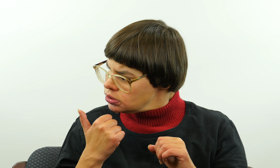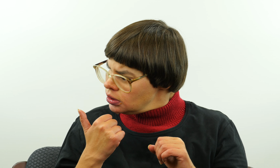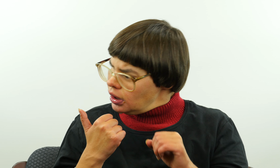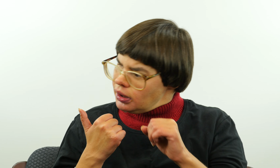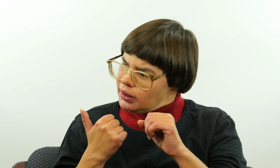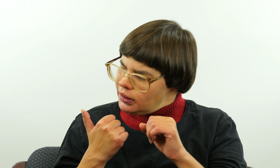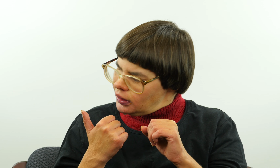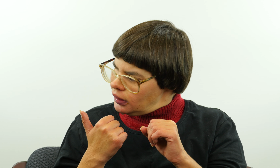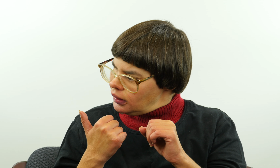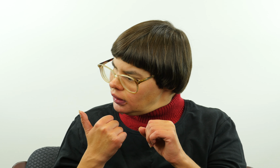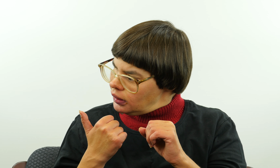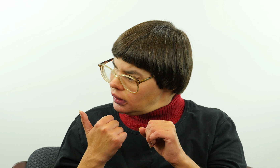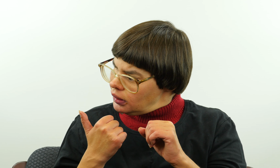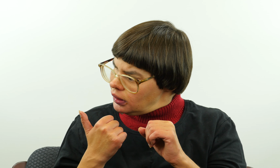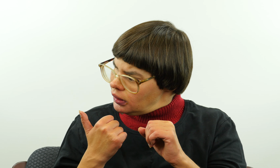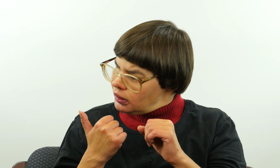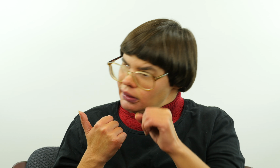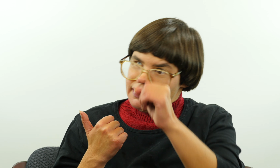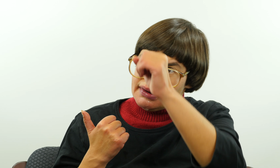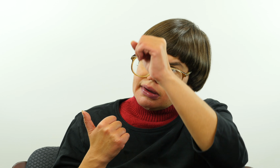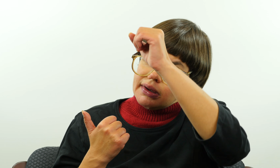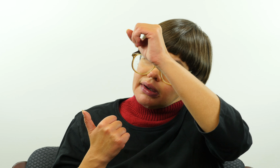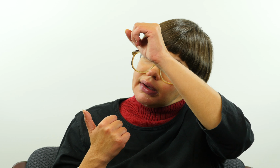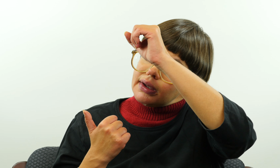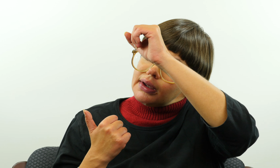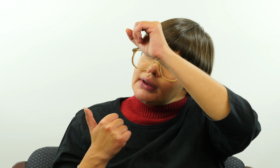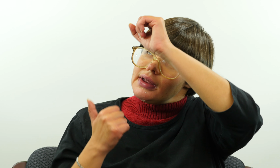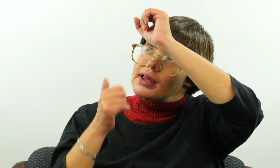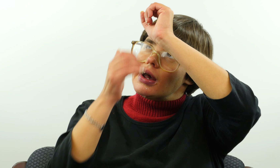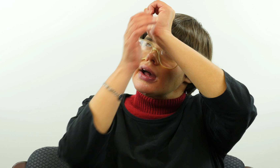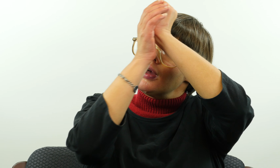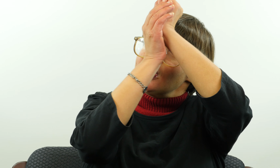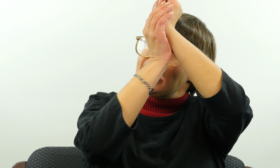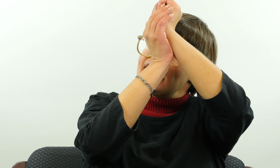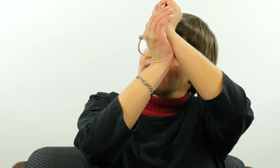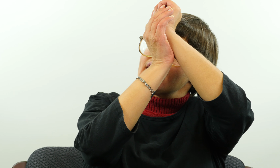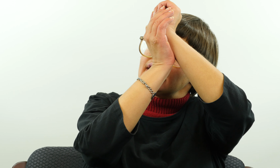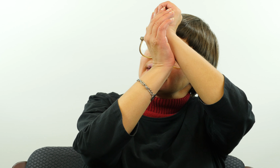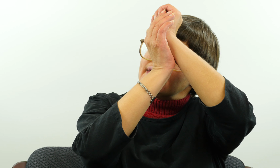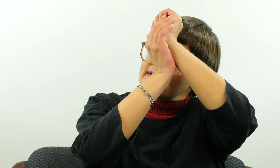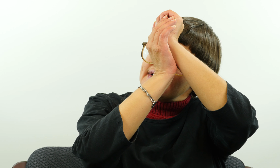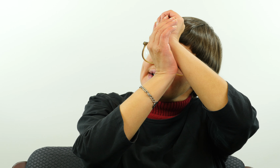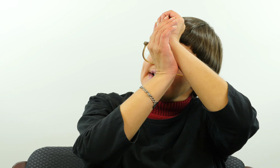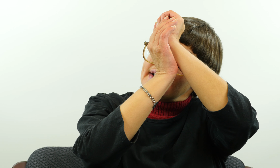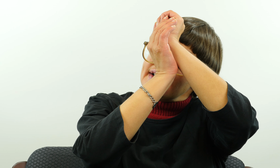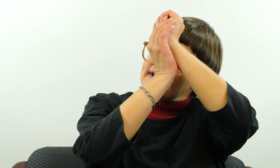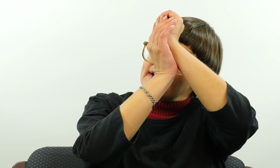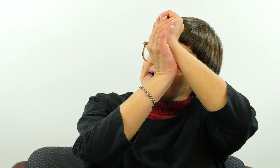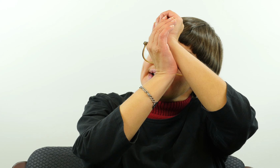And what? Horses. And the horses? Yeah. And the red. Okay.